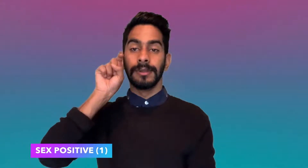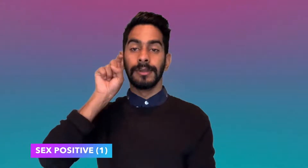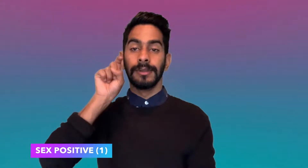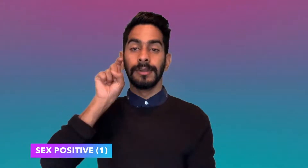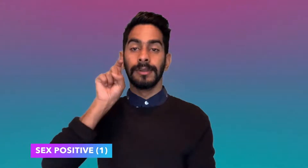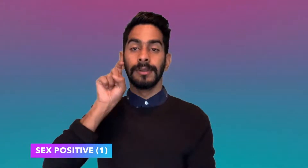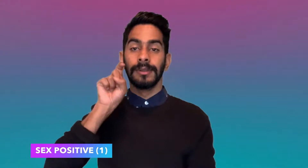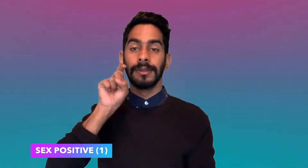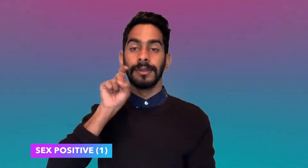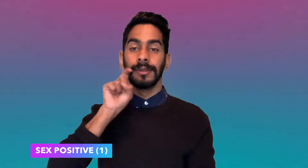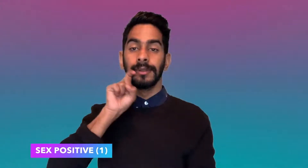Sex,